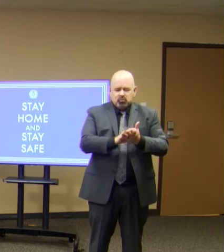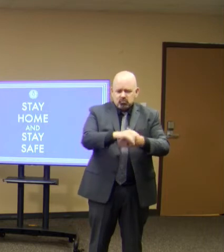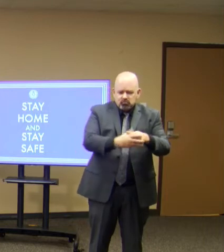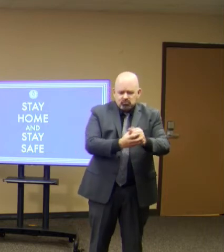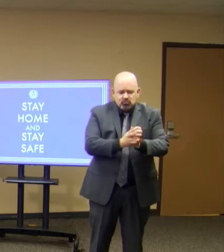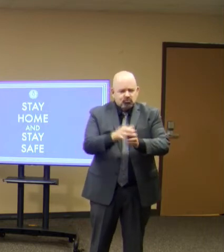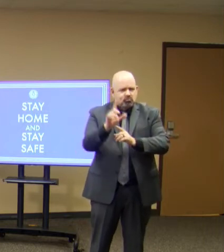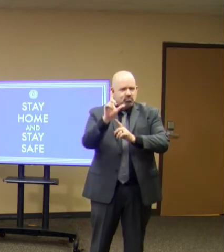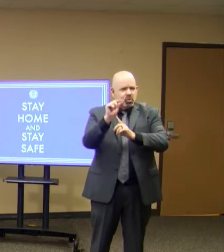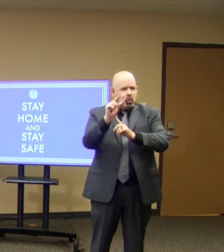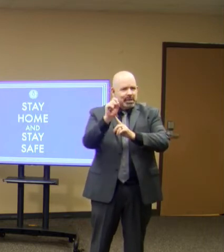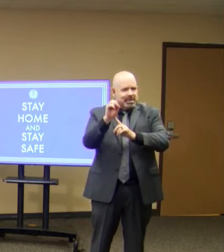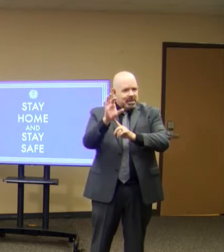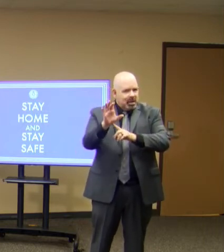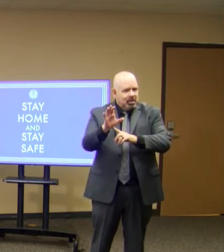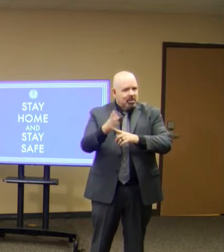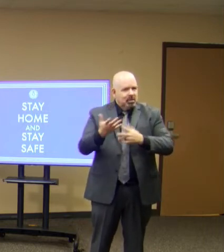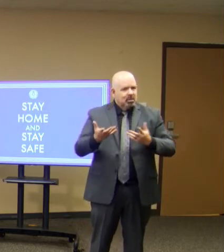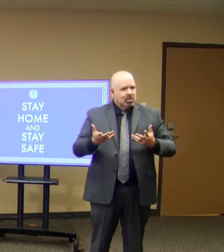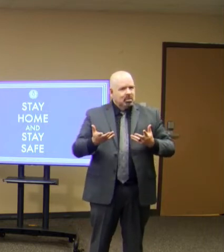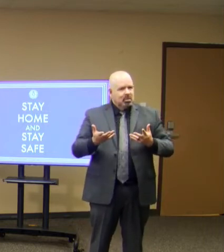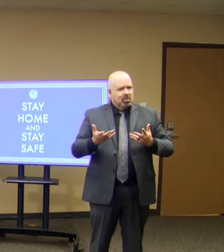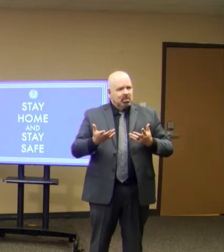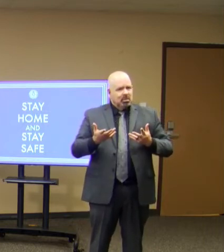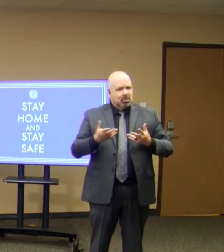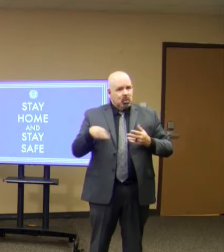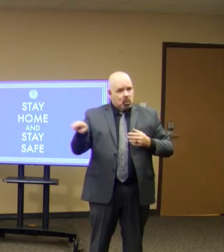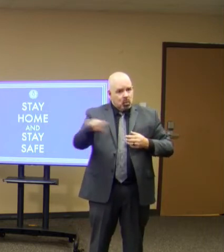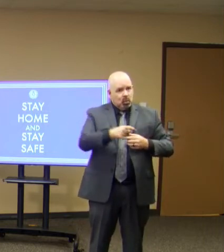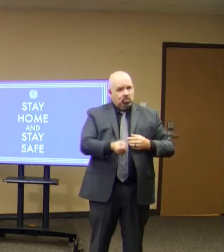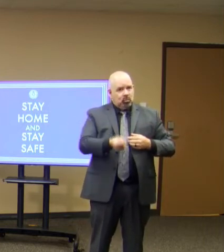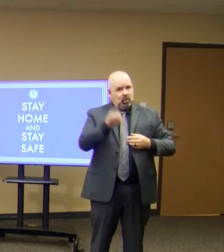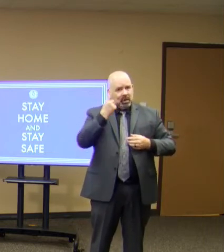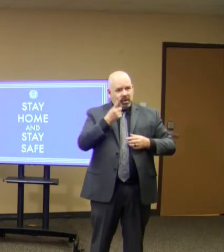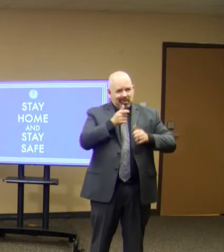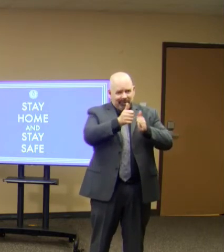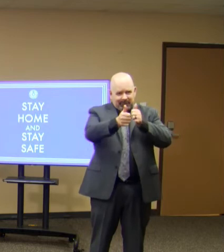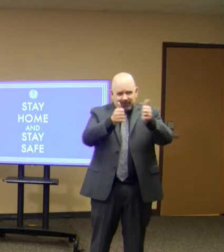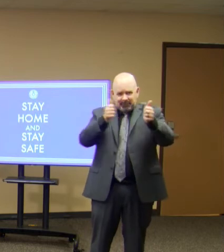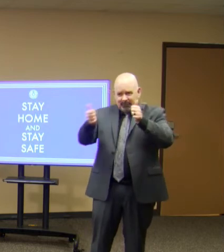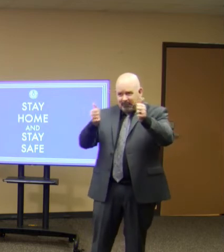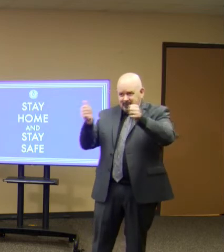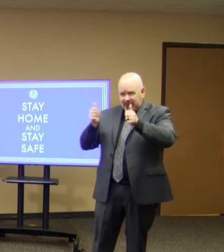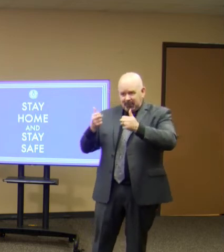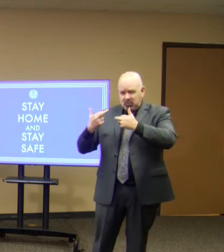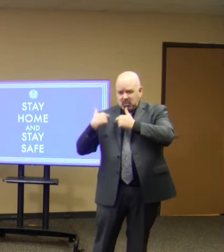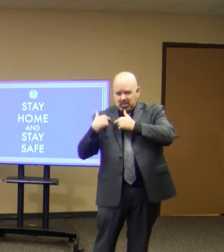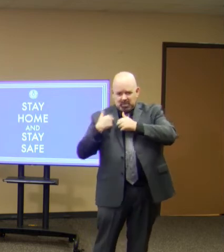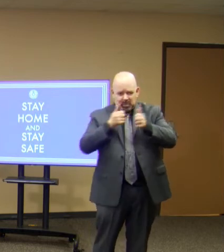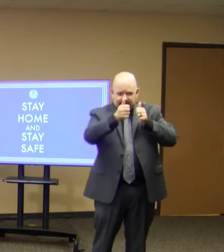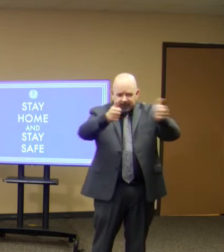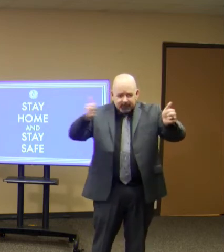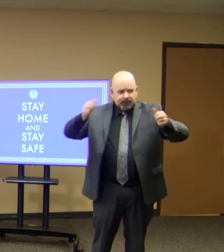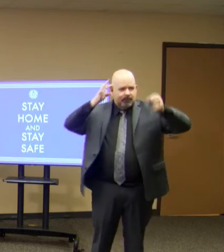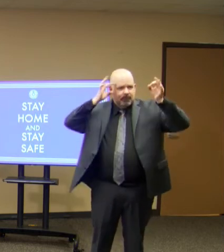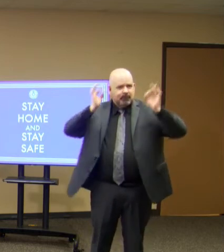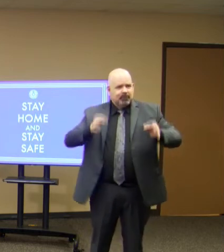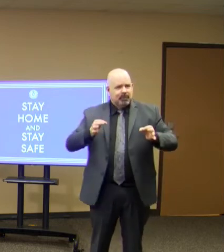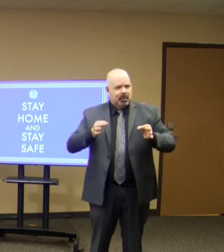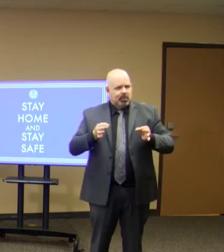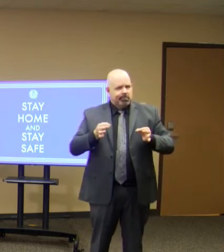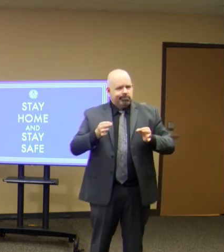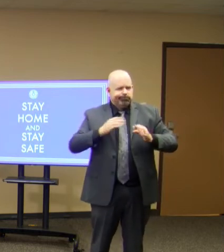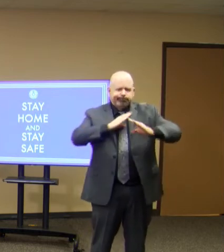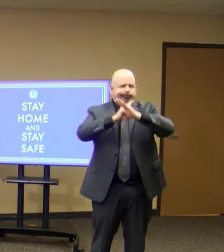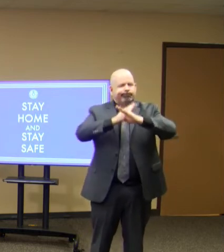I do understand that it's up to all of us, and it starts with me personally, to do the things that are necessary to keep this